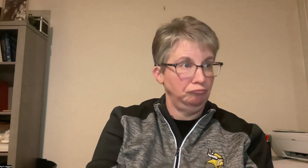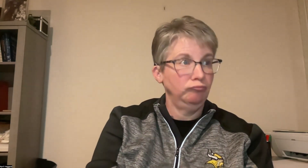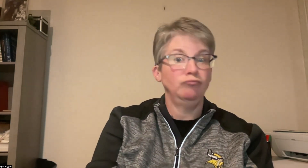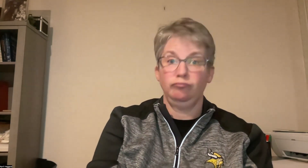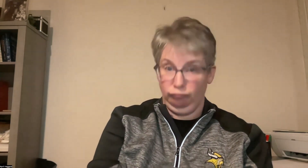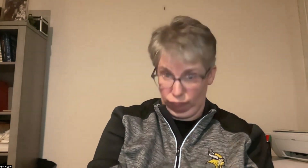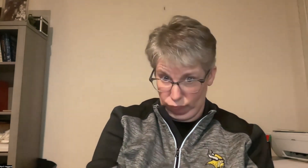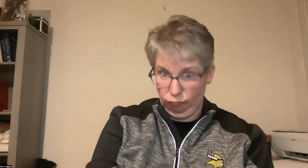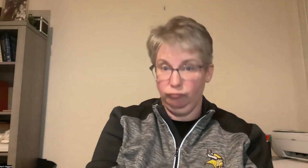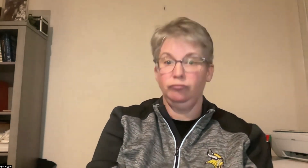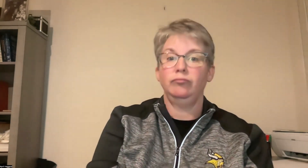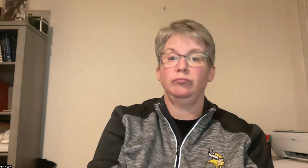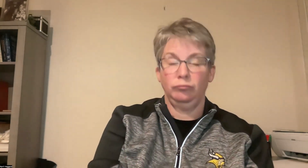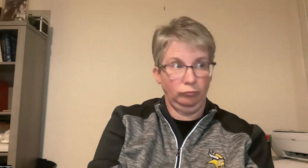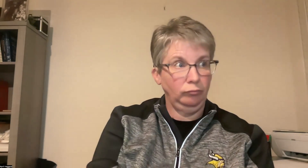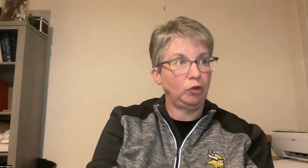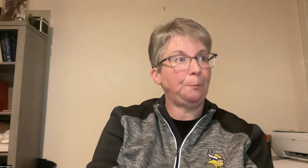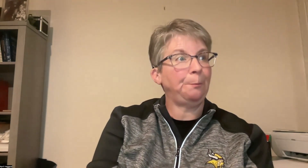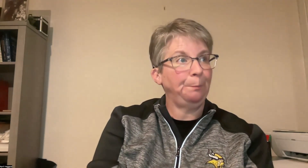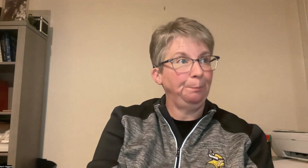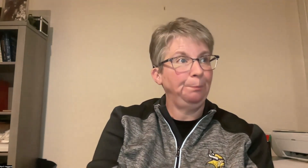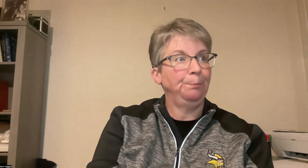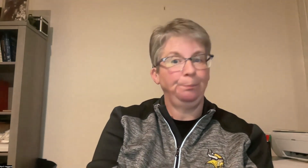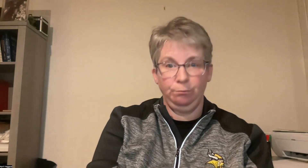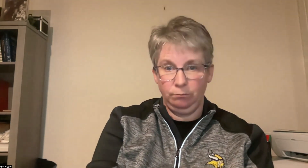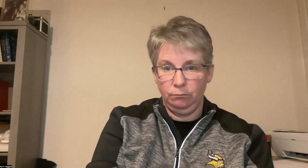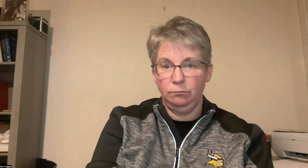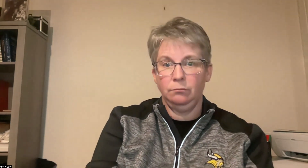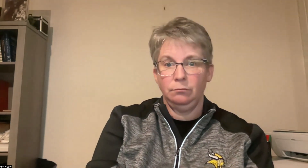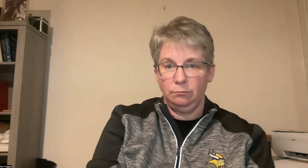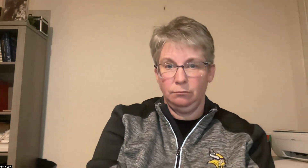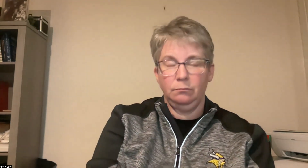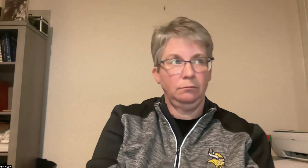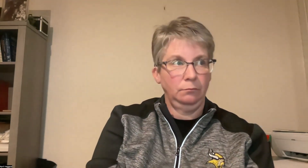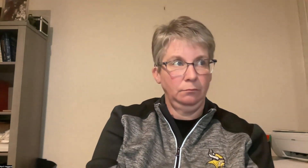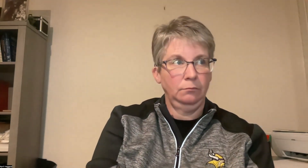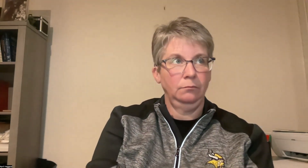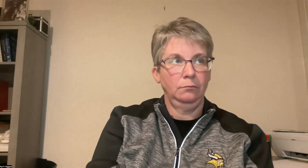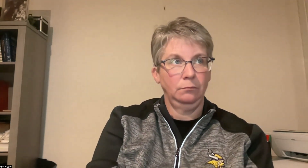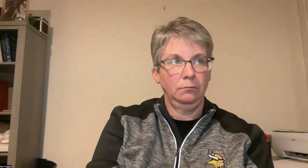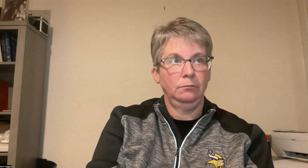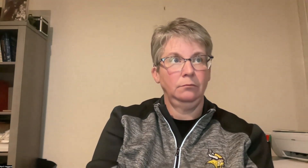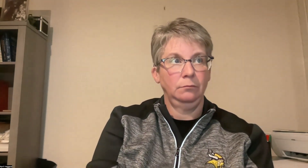have a goal of what we want to do with that money. What are we going to do with our the income? So